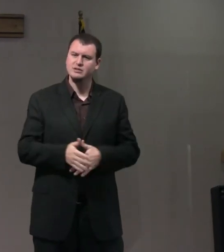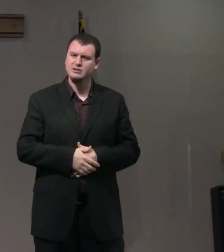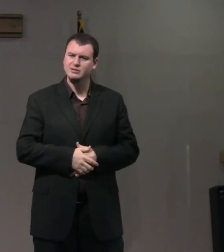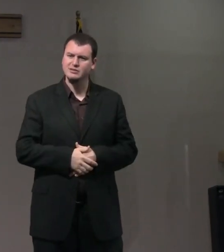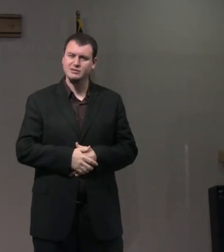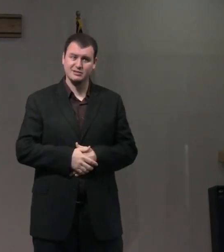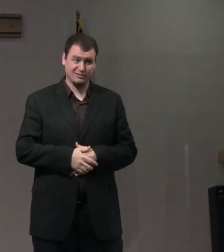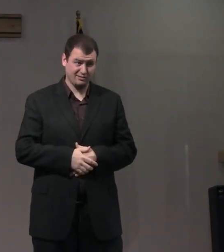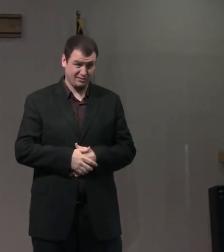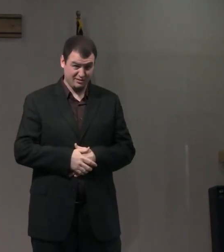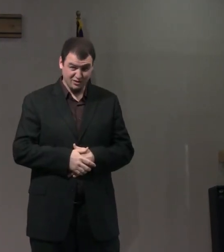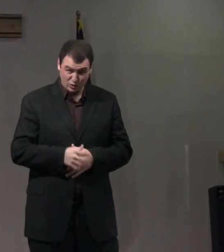Be a servant.